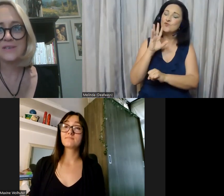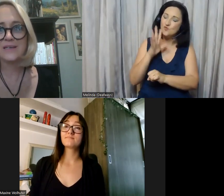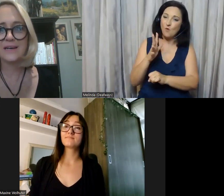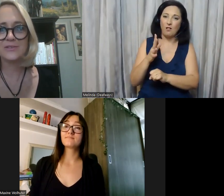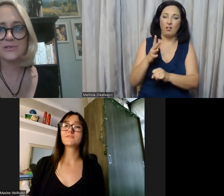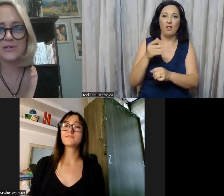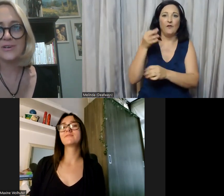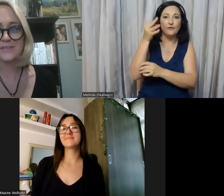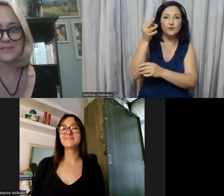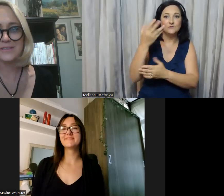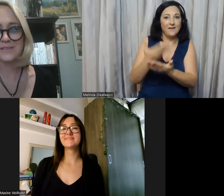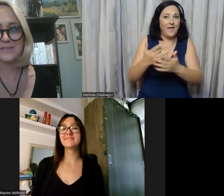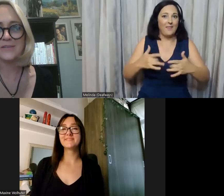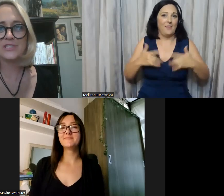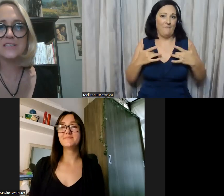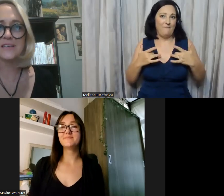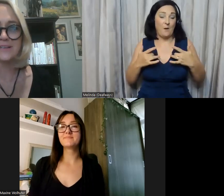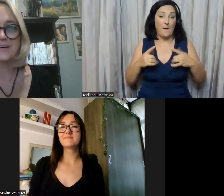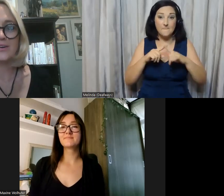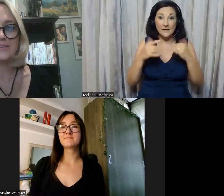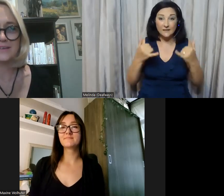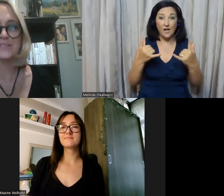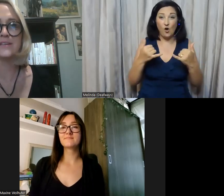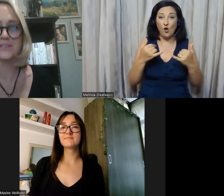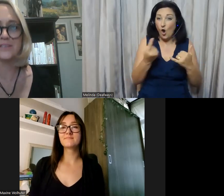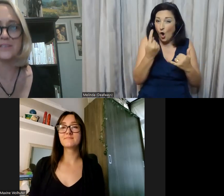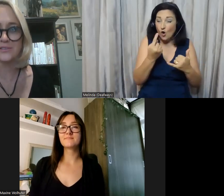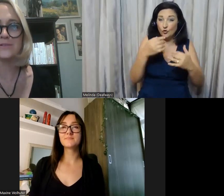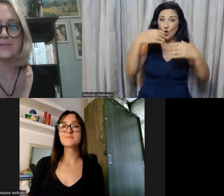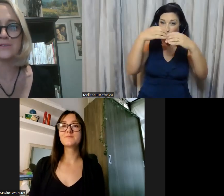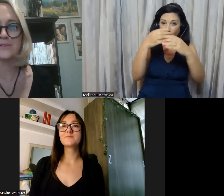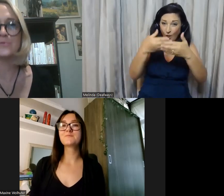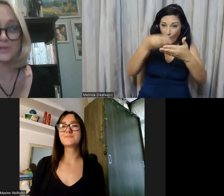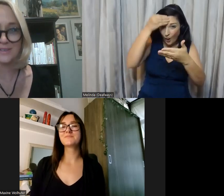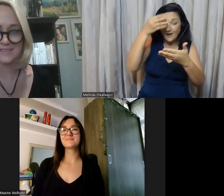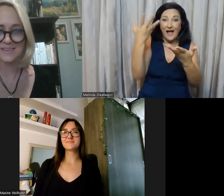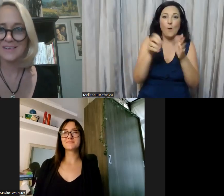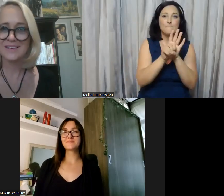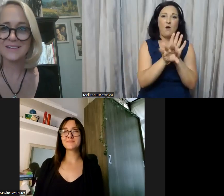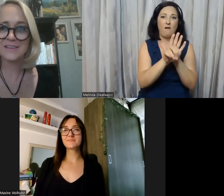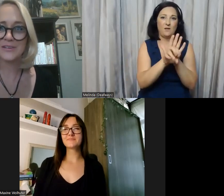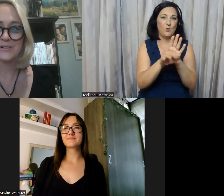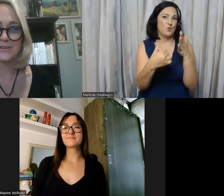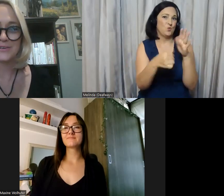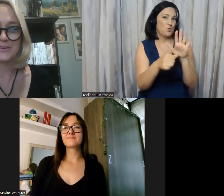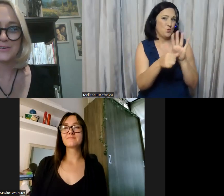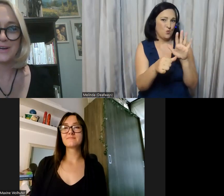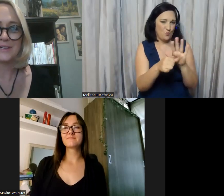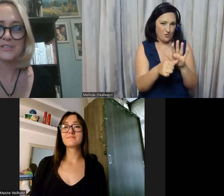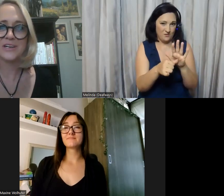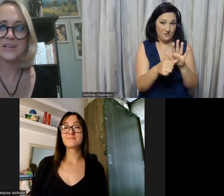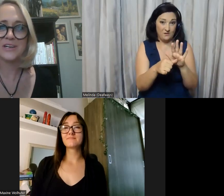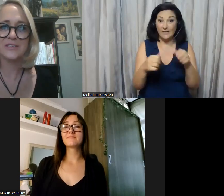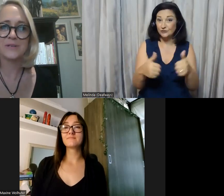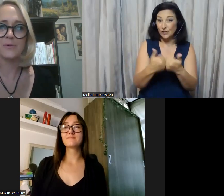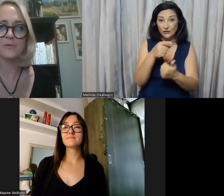living out of your art if you just learn. The only thing is learn to market. Yeah, you don't have a challenge